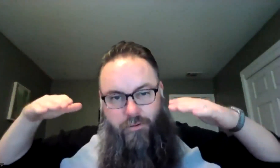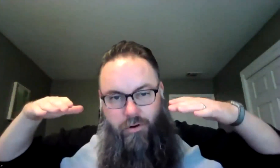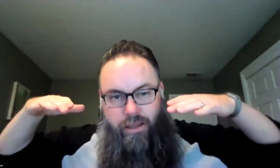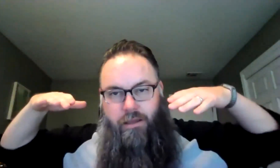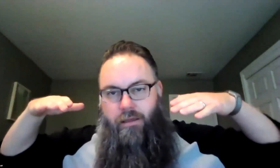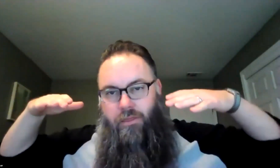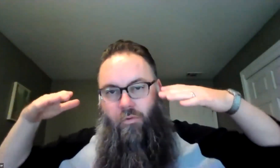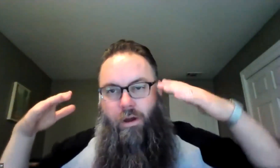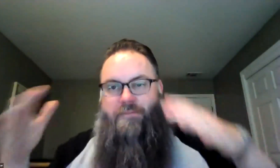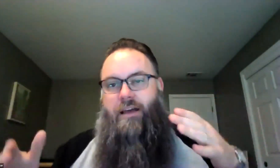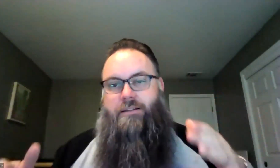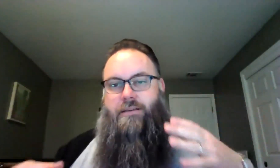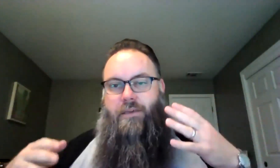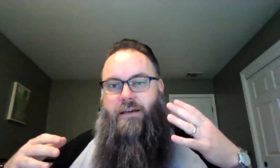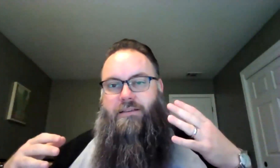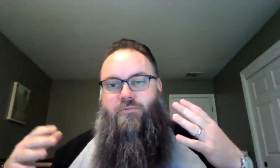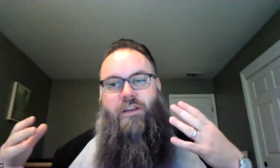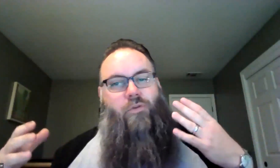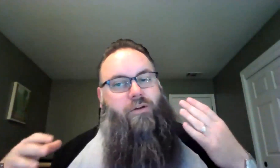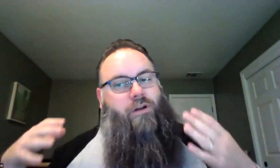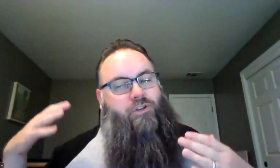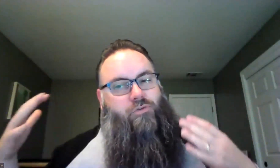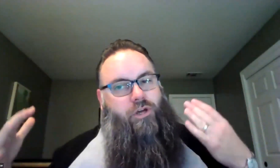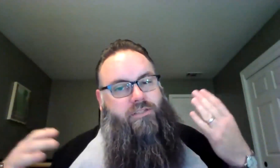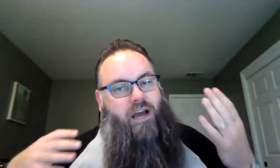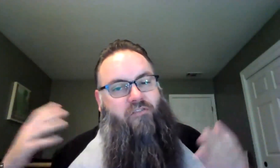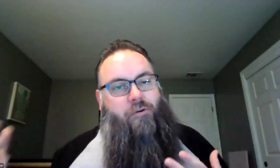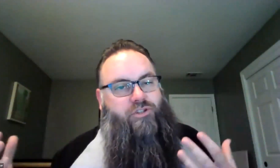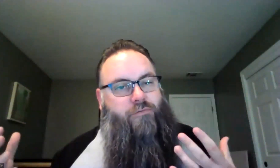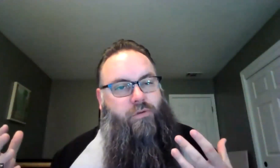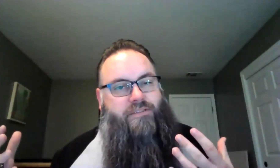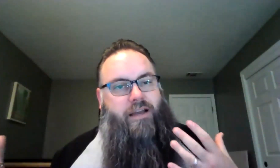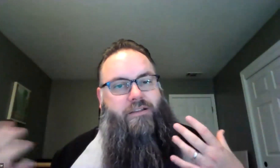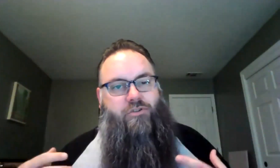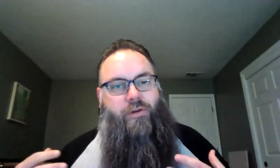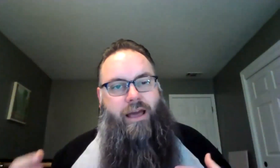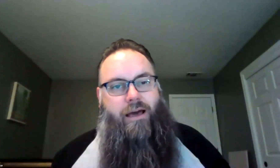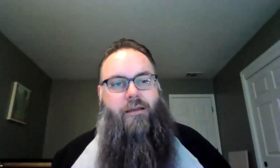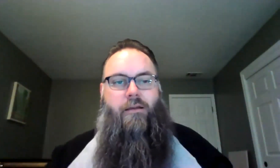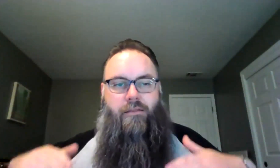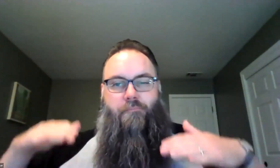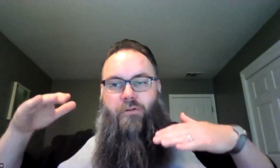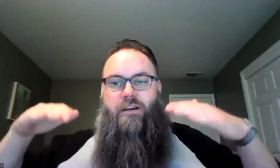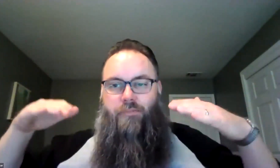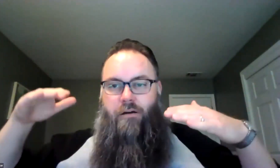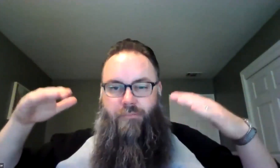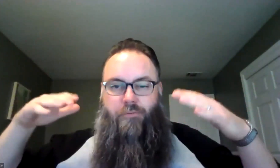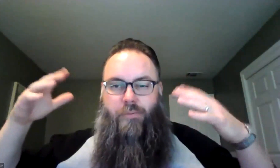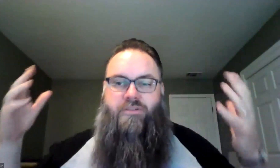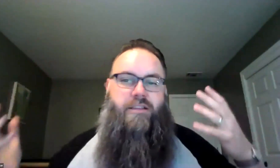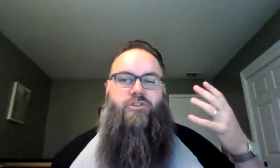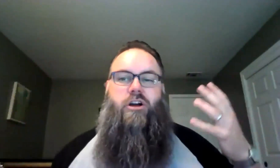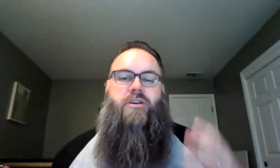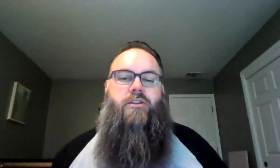it's really promoting the websites, because we didn't really want to do a ton of promotion for the website until we had the buildup of the